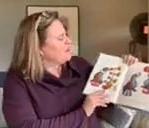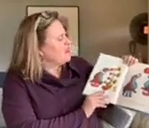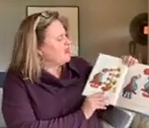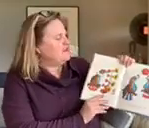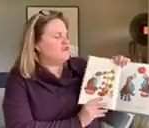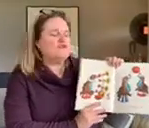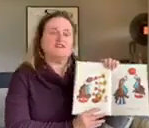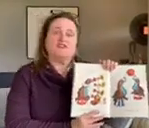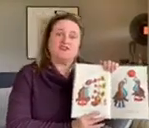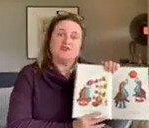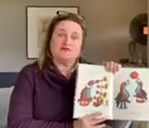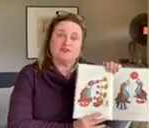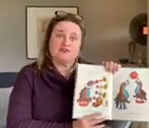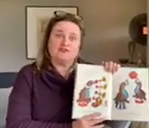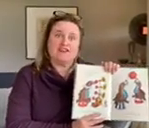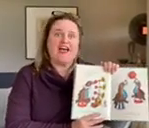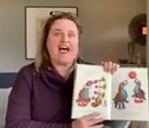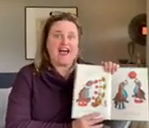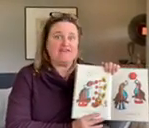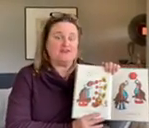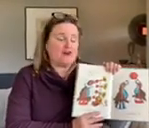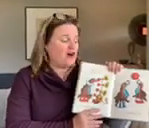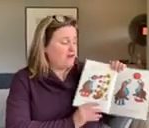A nose is useful, after all.